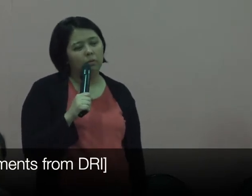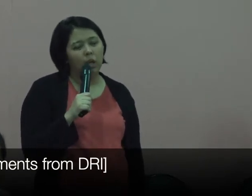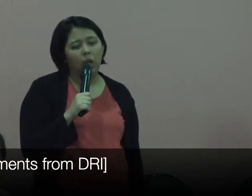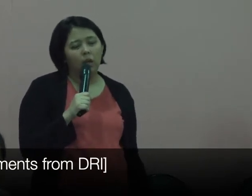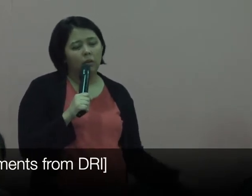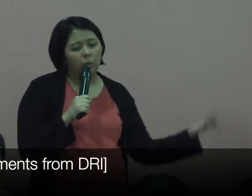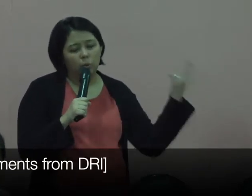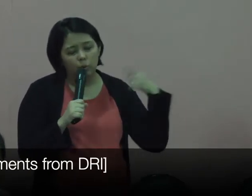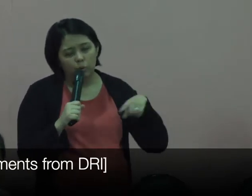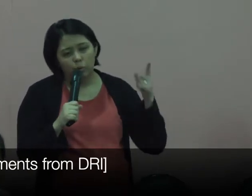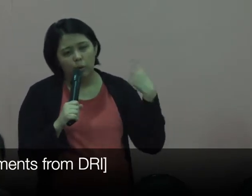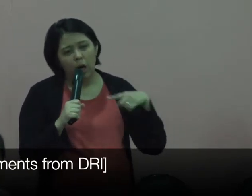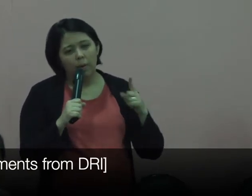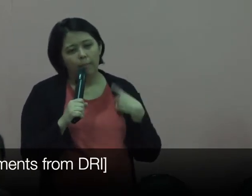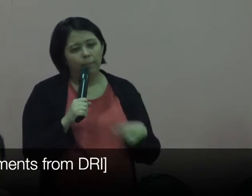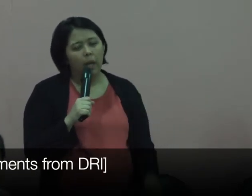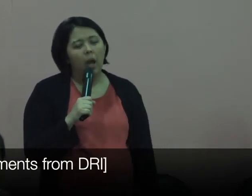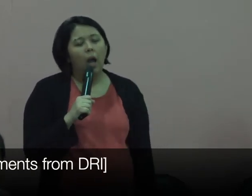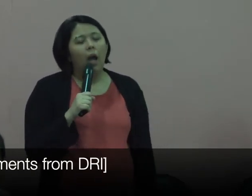able to